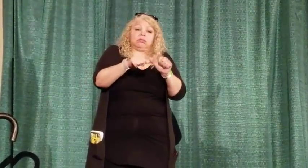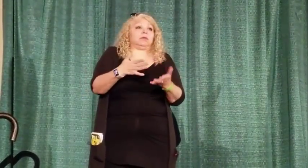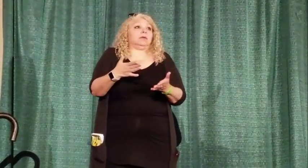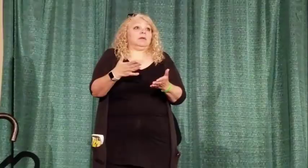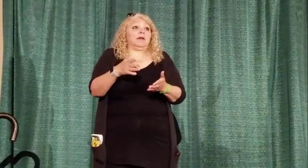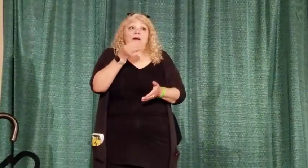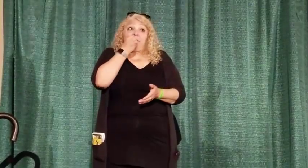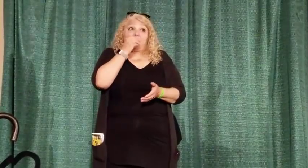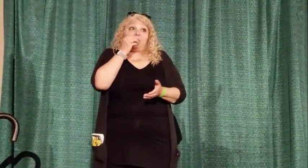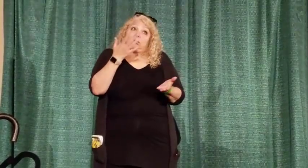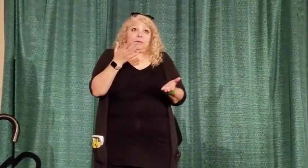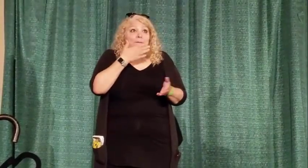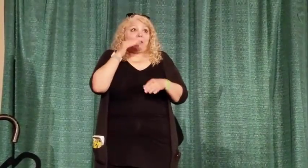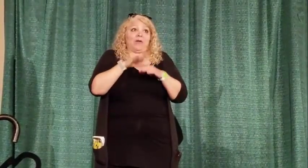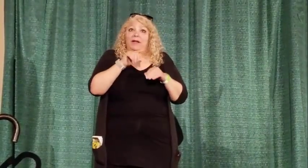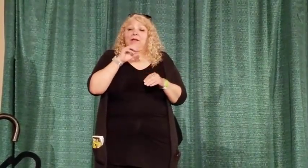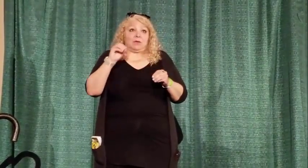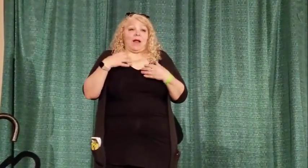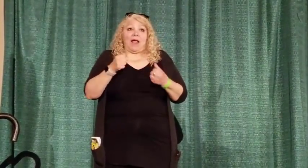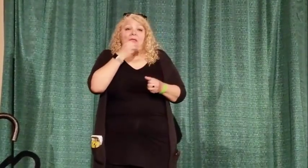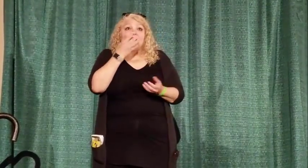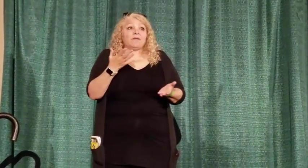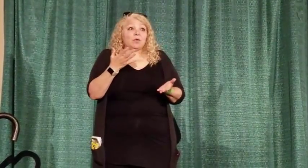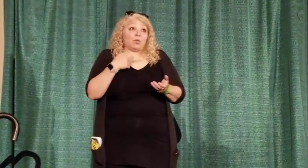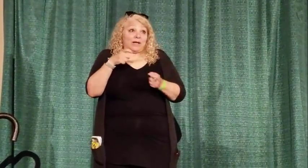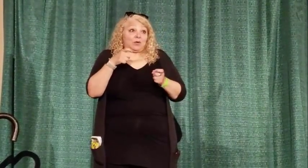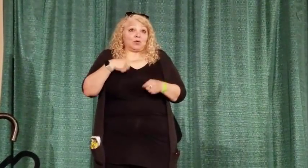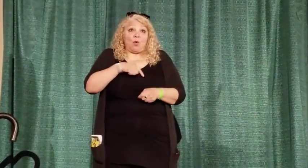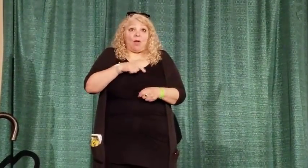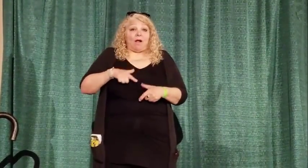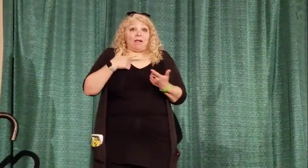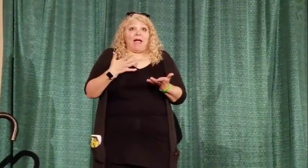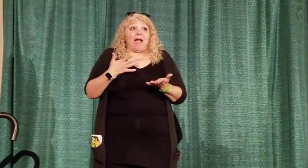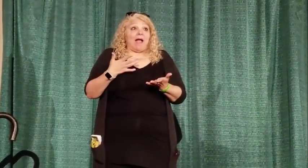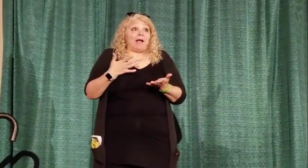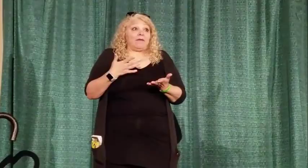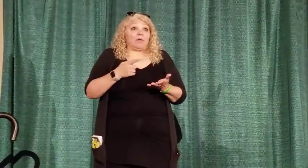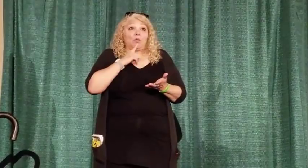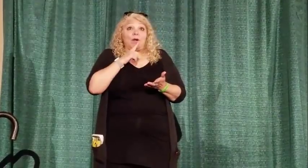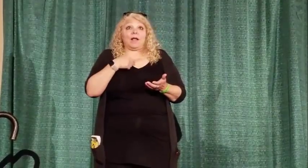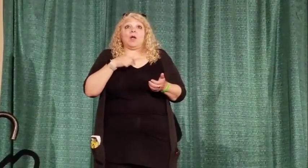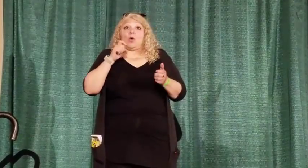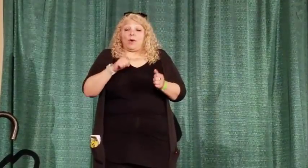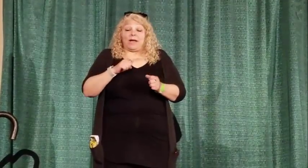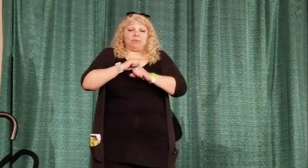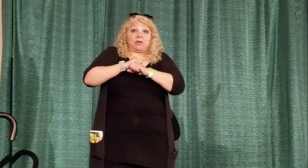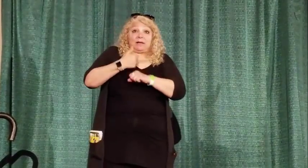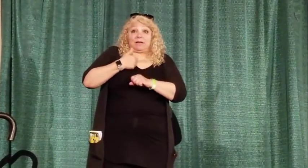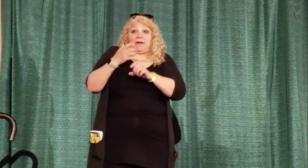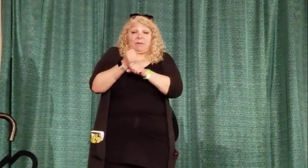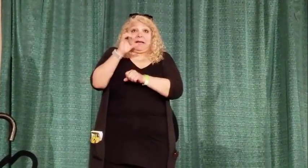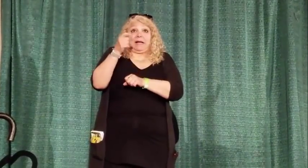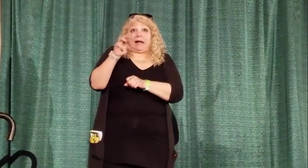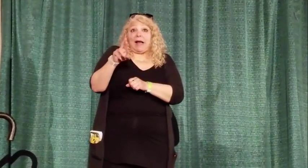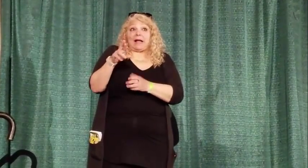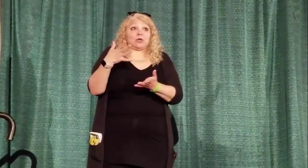healthy. We can control our health destiny by what we eat. We can ratchet up our anti-cancer protective nature of our diet. We